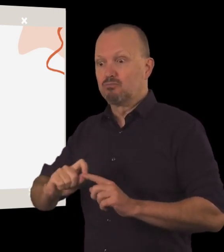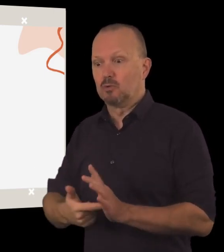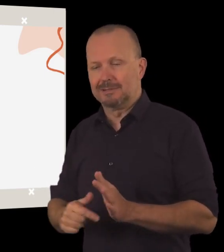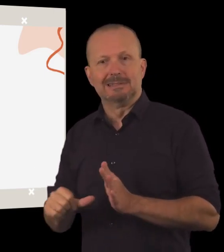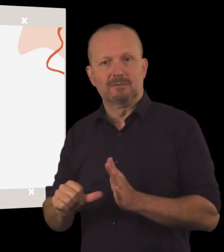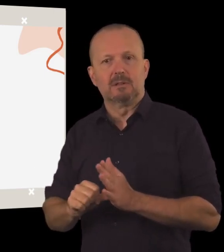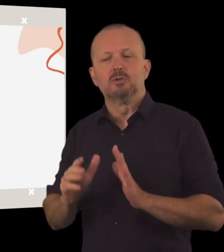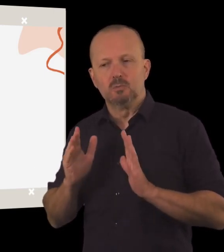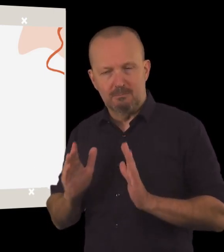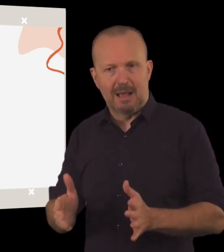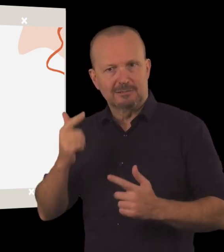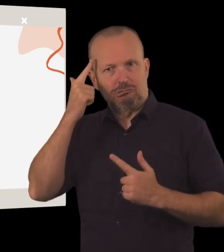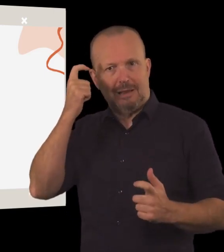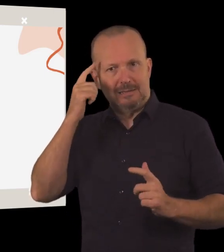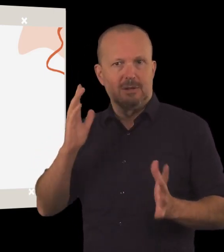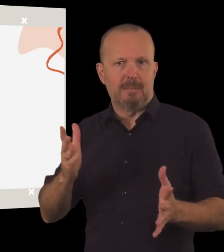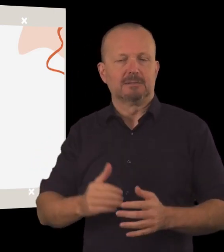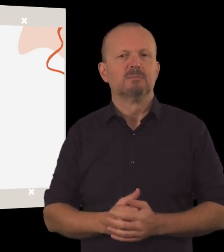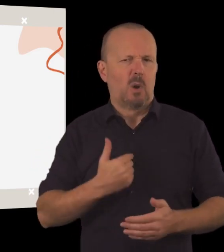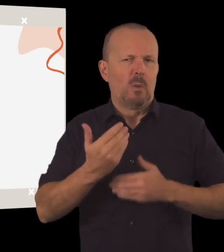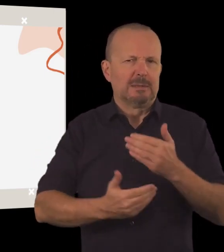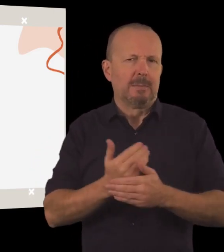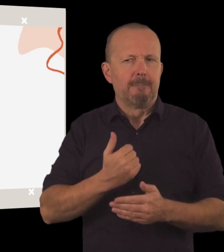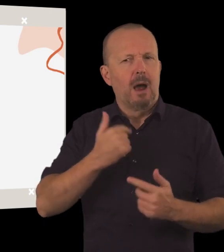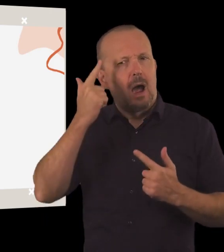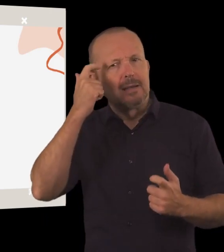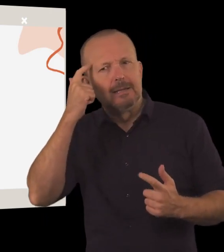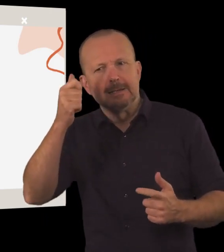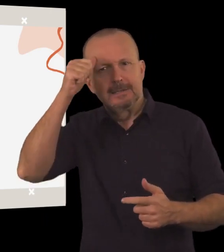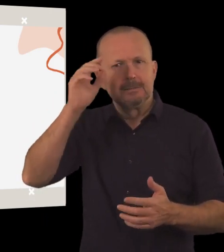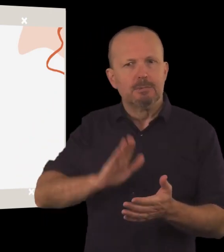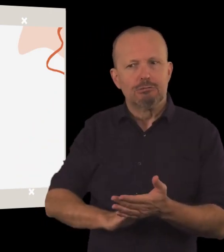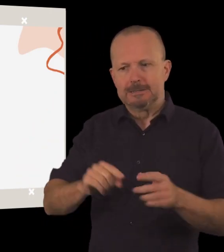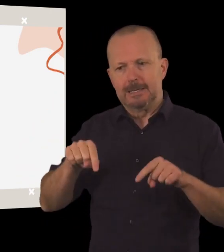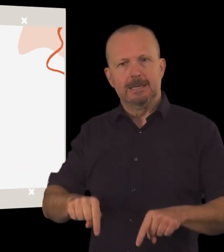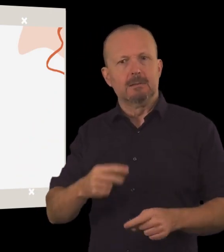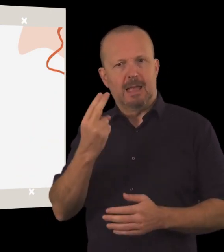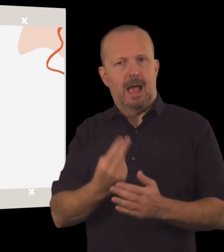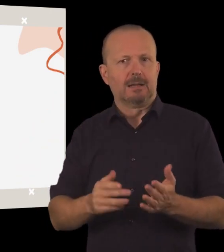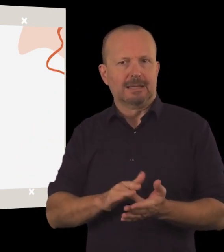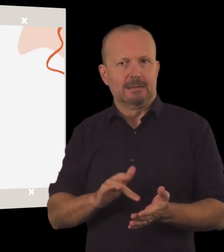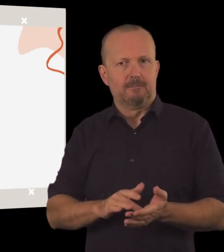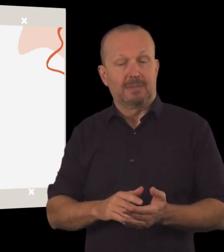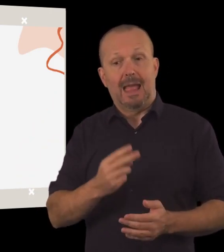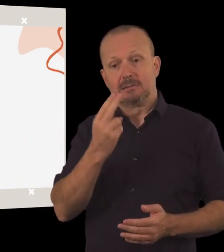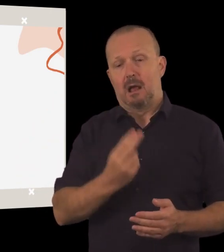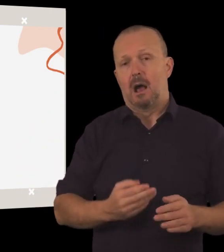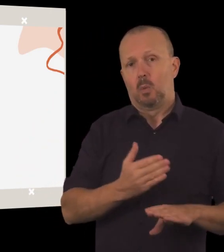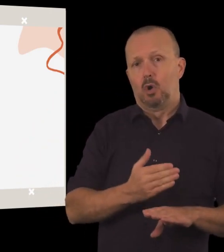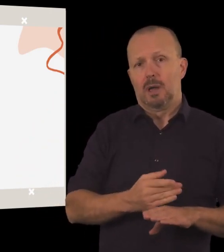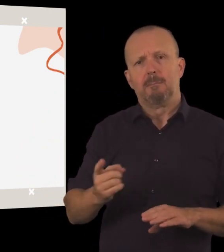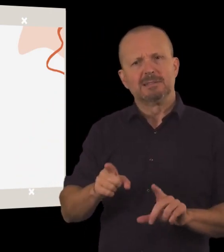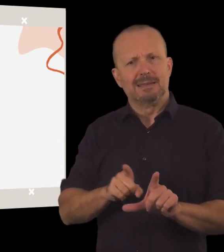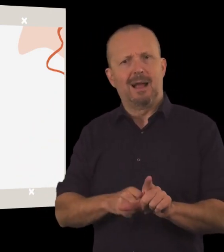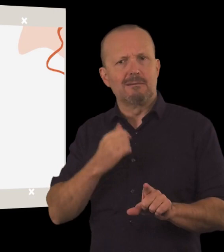too. So by putting forward my ideas and my experiences here at Arts Centre, as an art